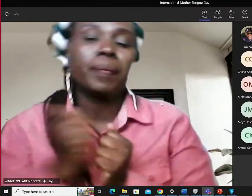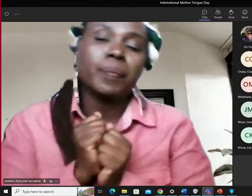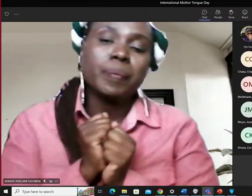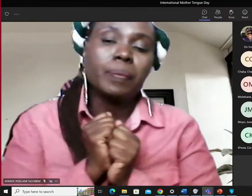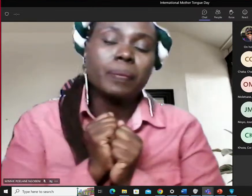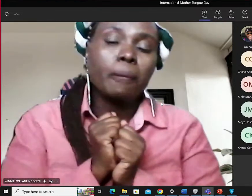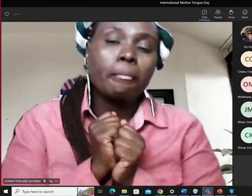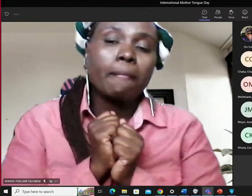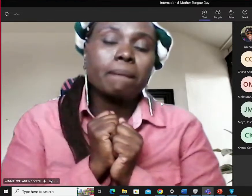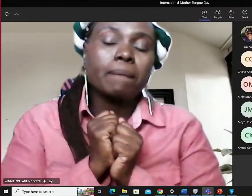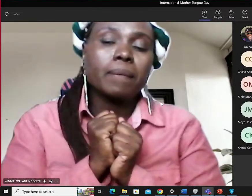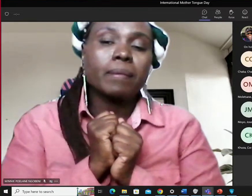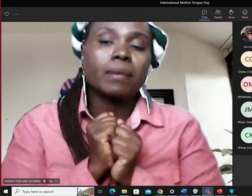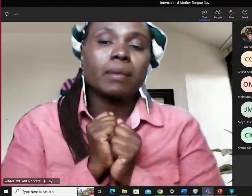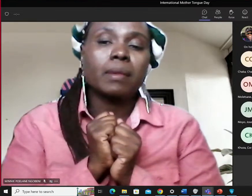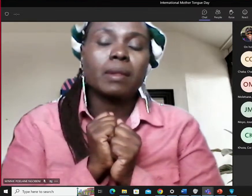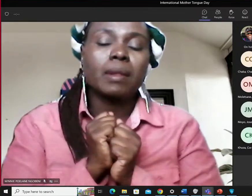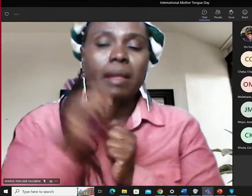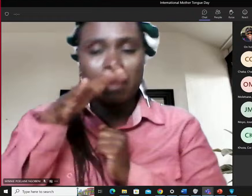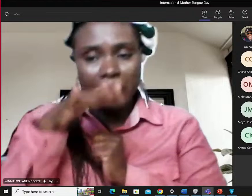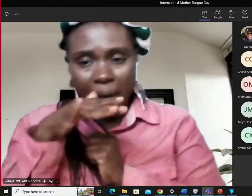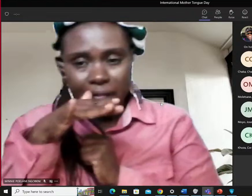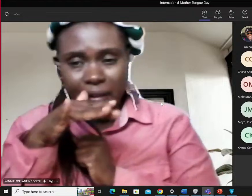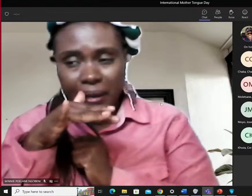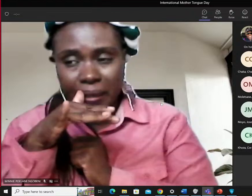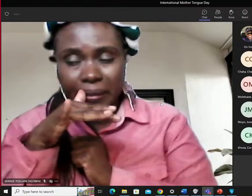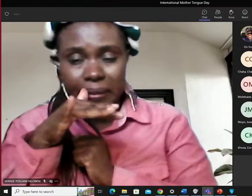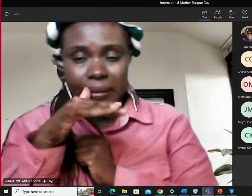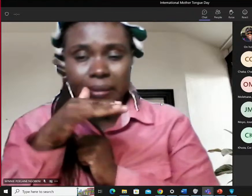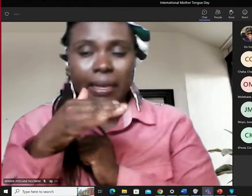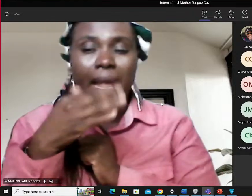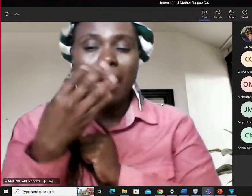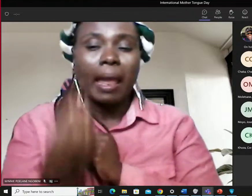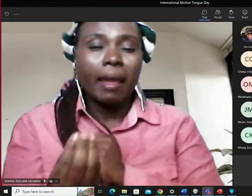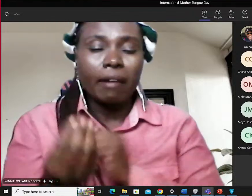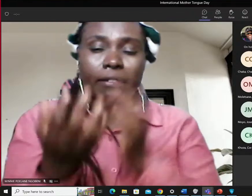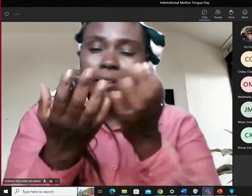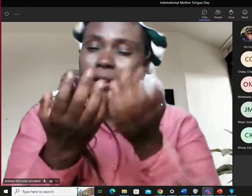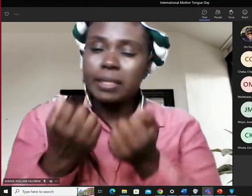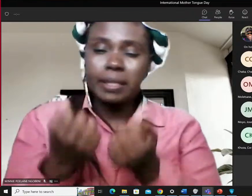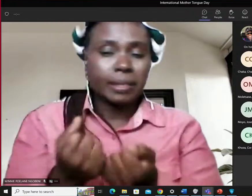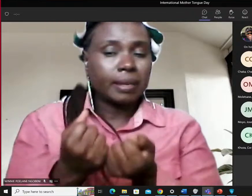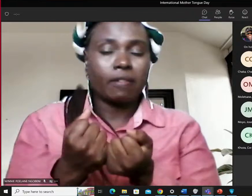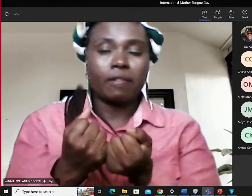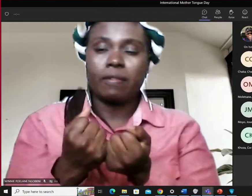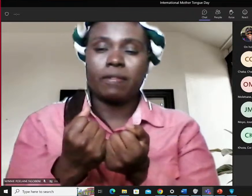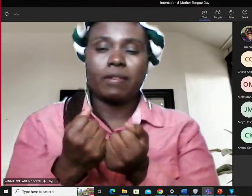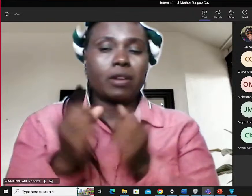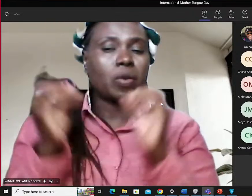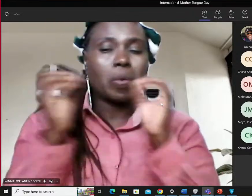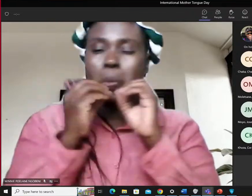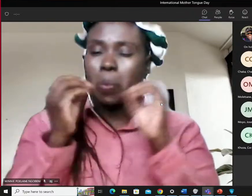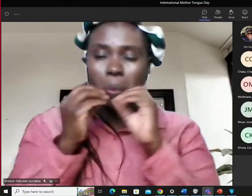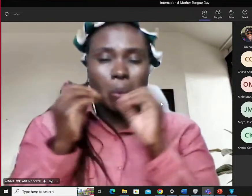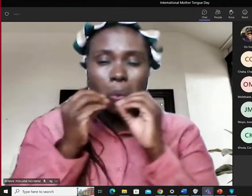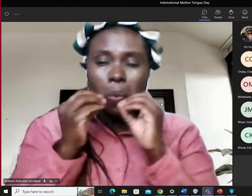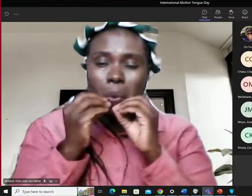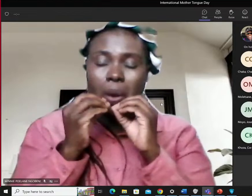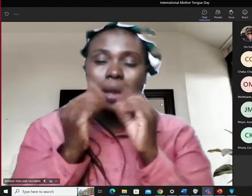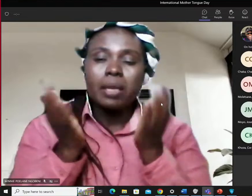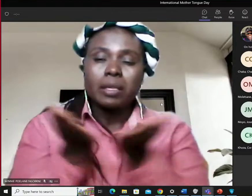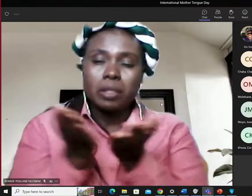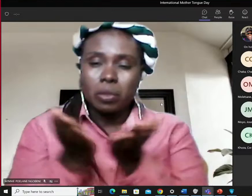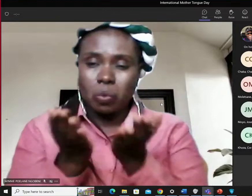African deaf did not receive education. They have not been in school. So their